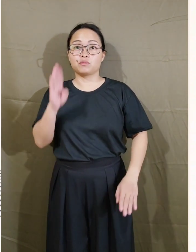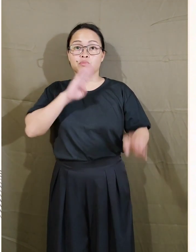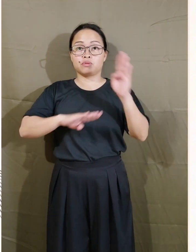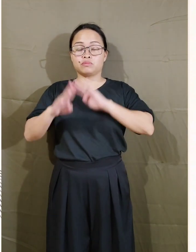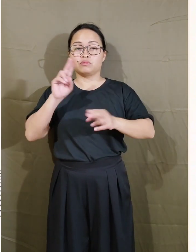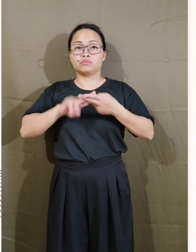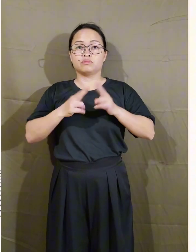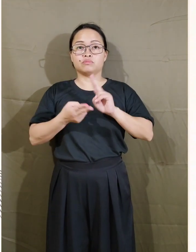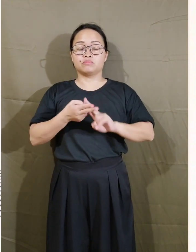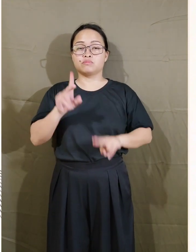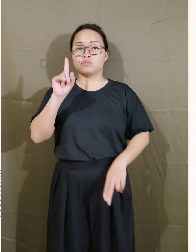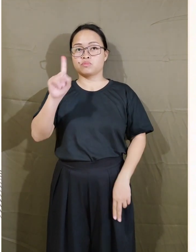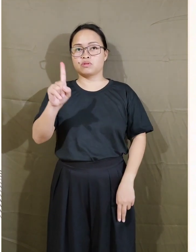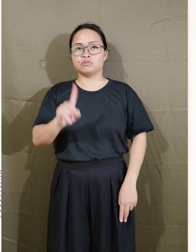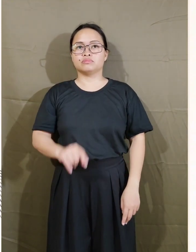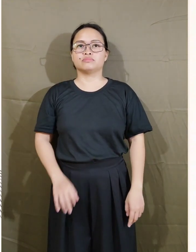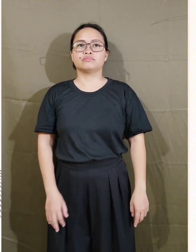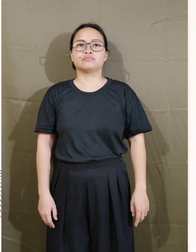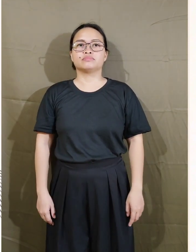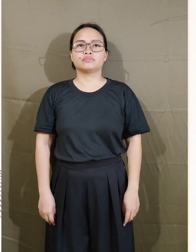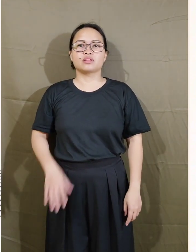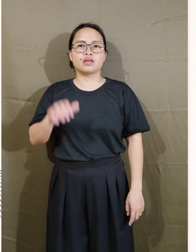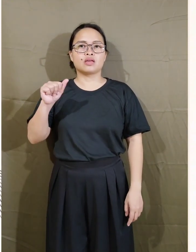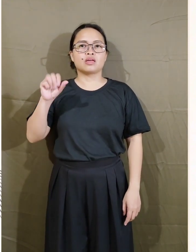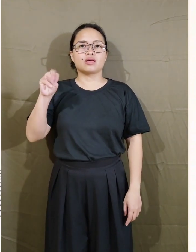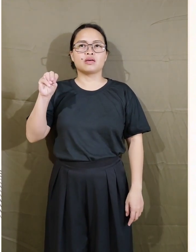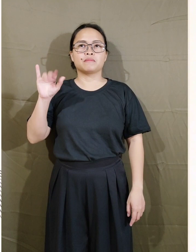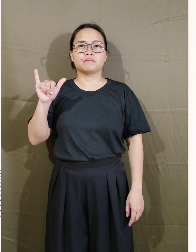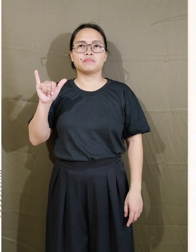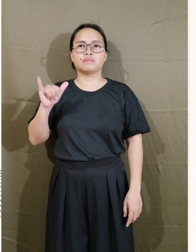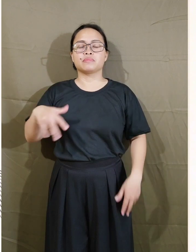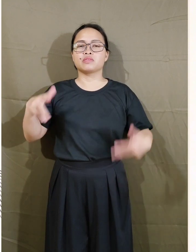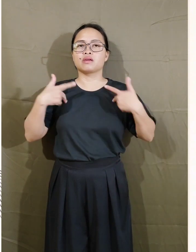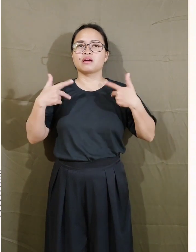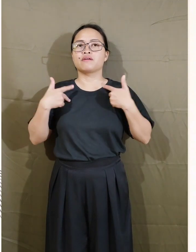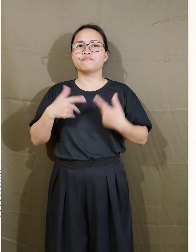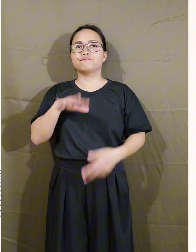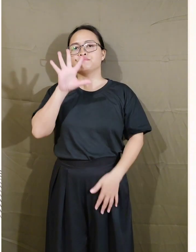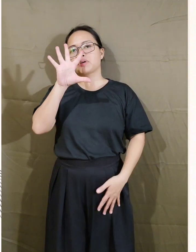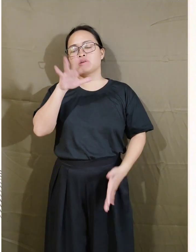Problem number 1. Amy has